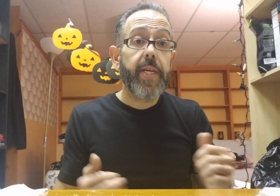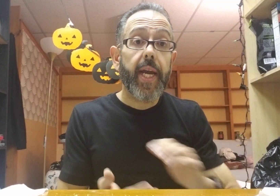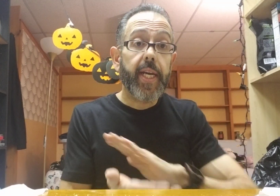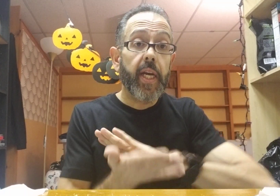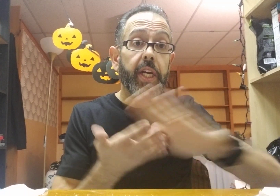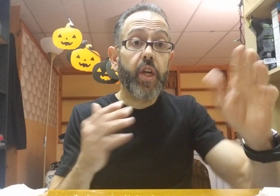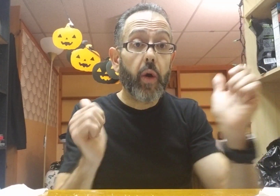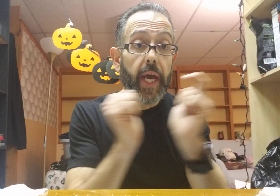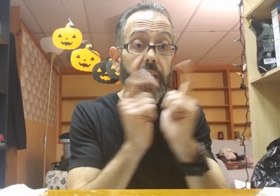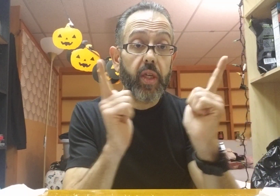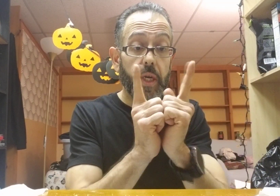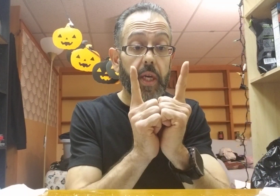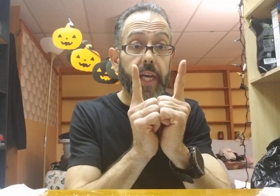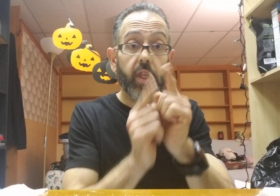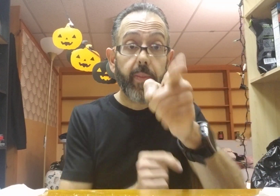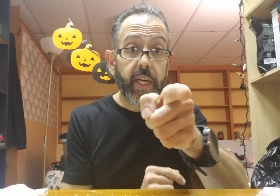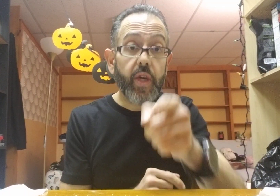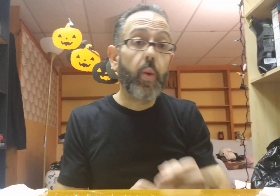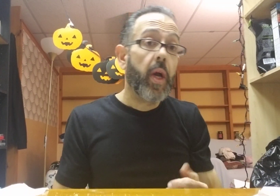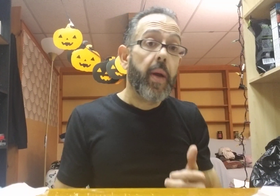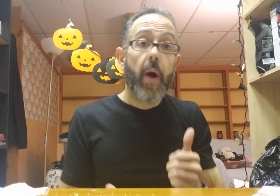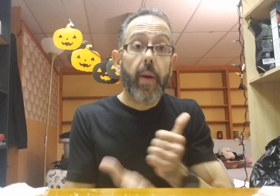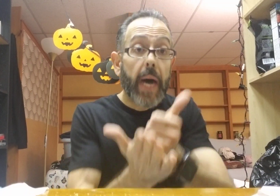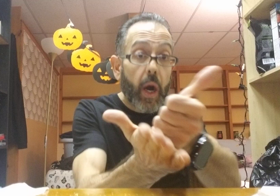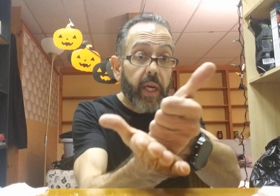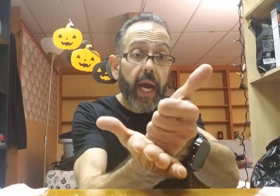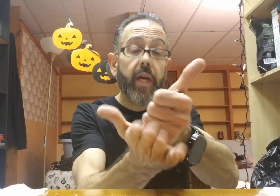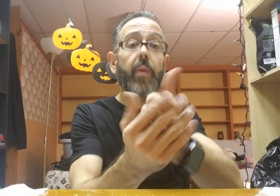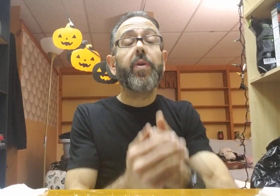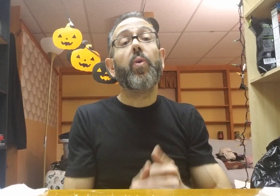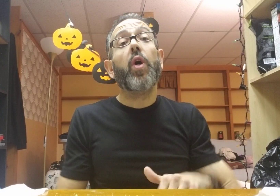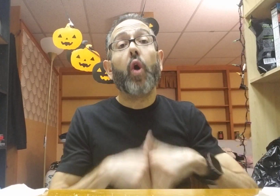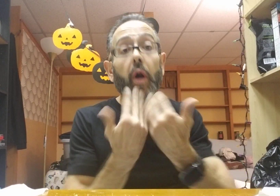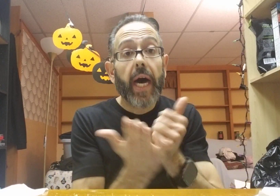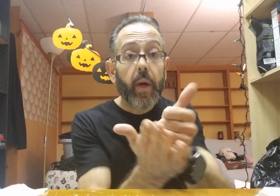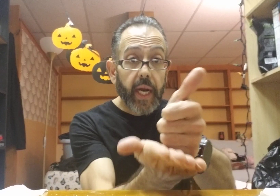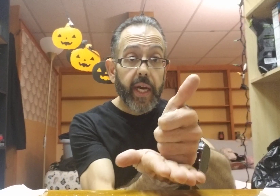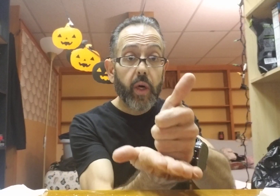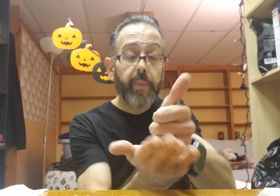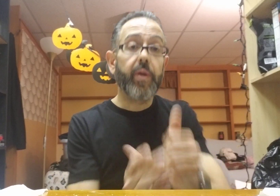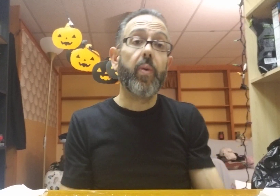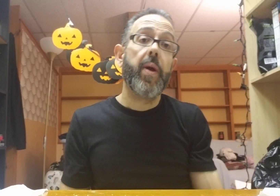a nice to meet you. How can I help you, or how can I help you?